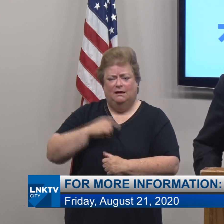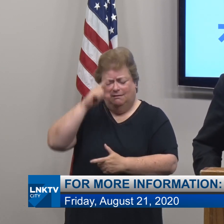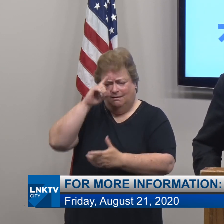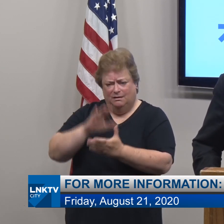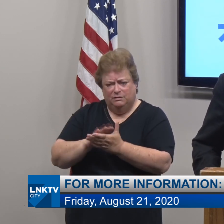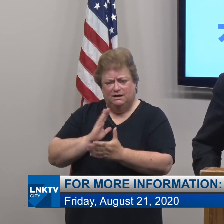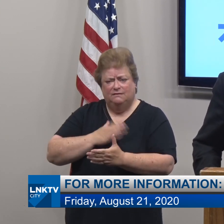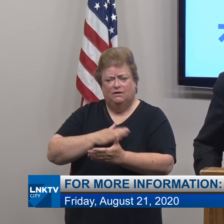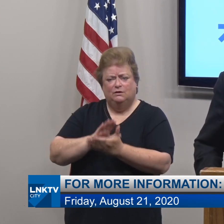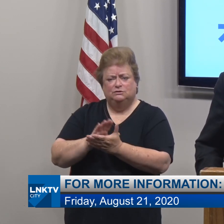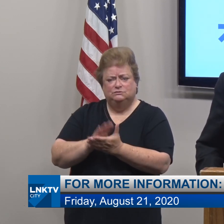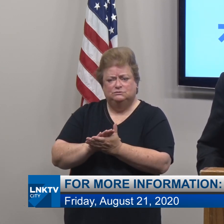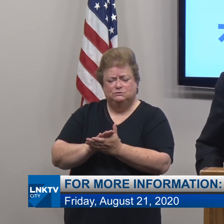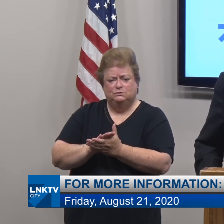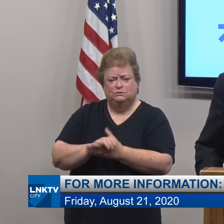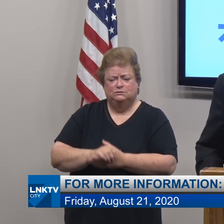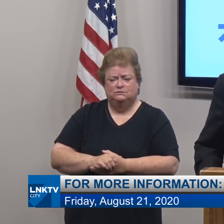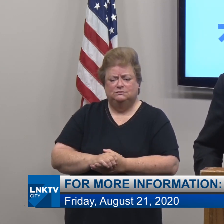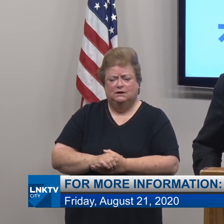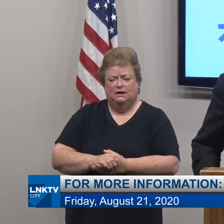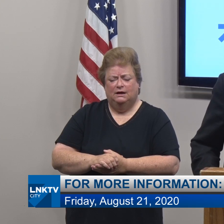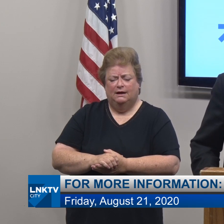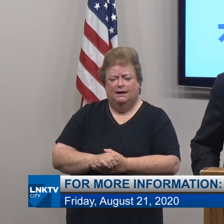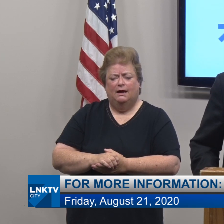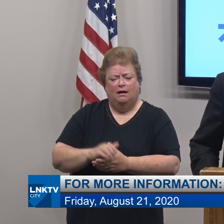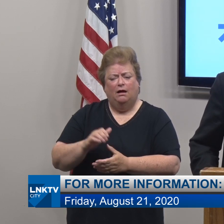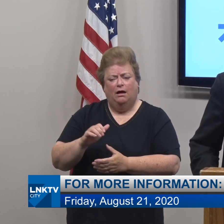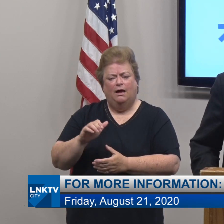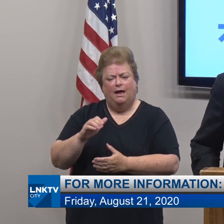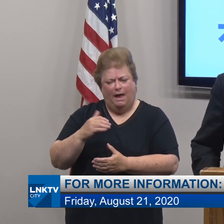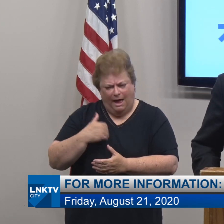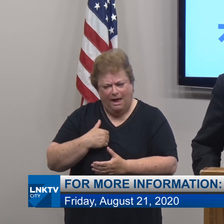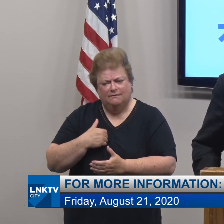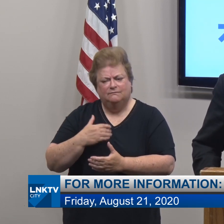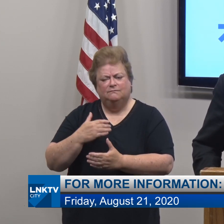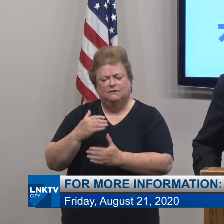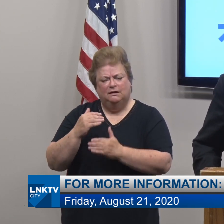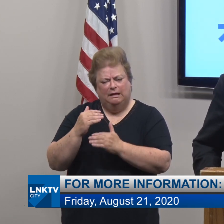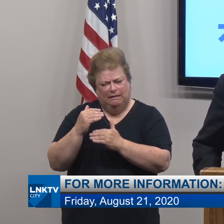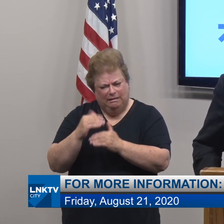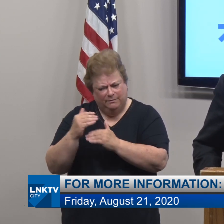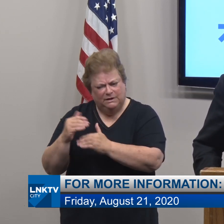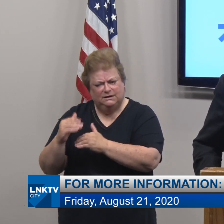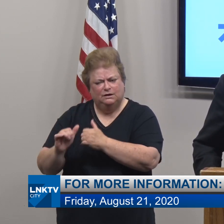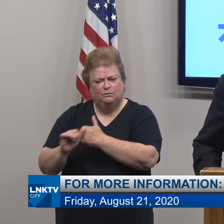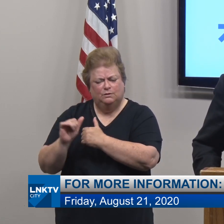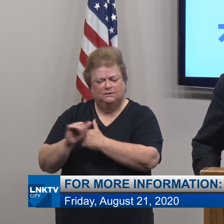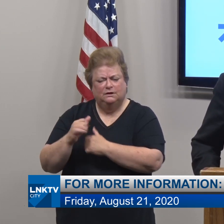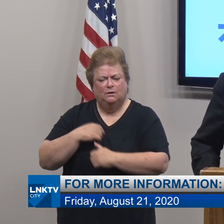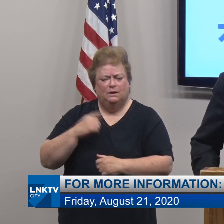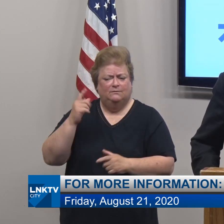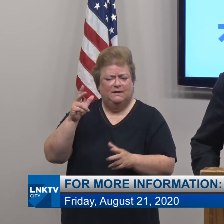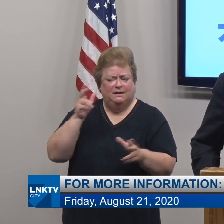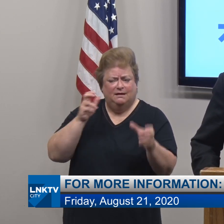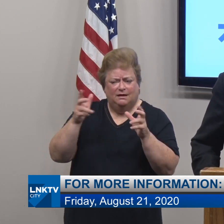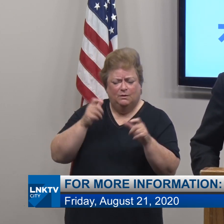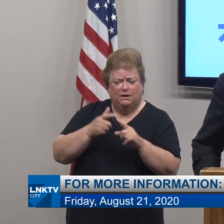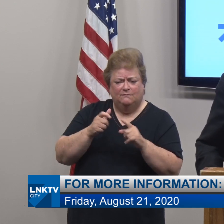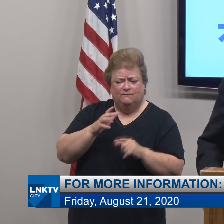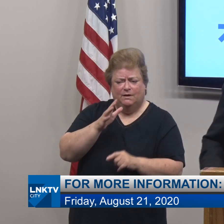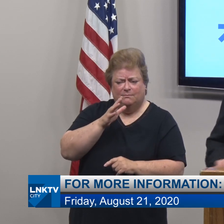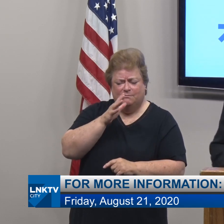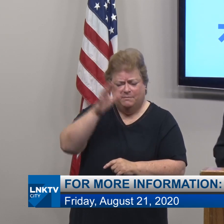are not without risk, but with mitigated risk, and certainly we've been hearing from parents